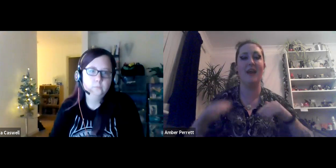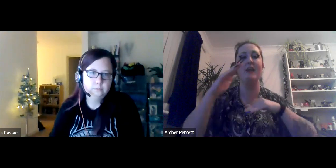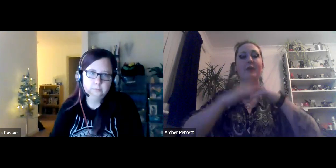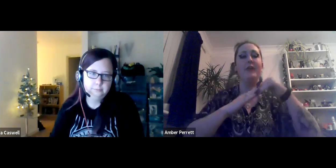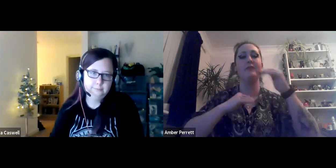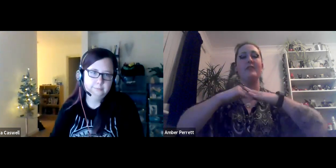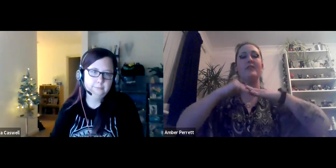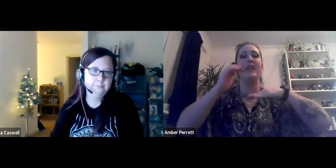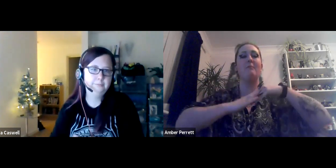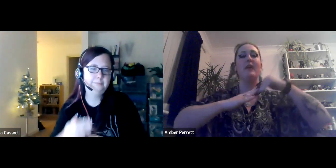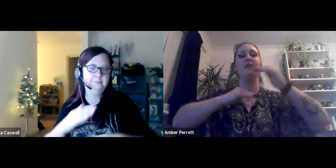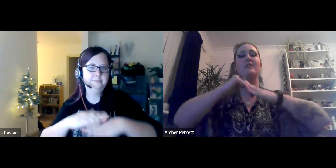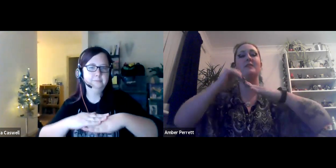bricklayer, you literally just lay bricks.